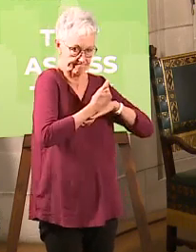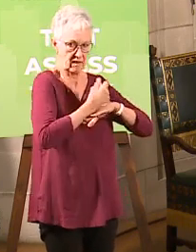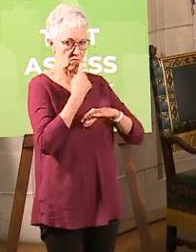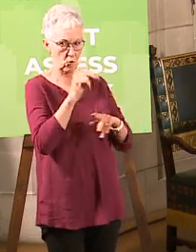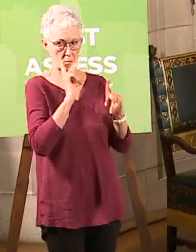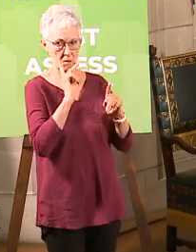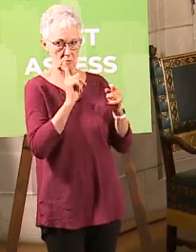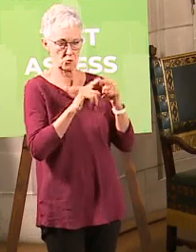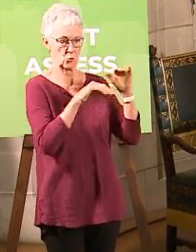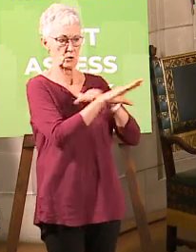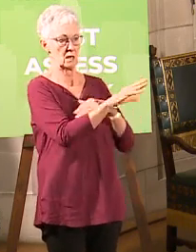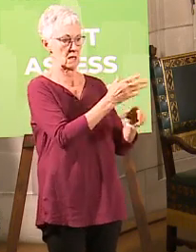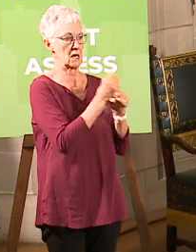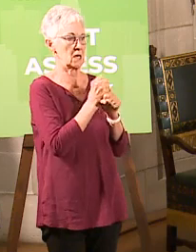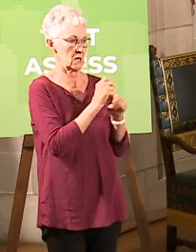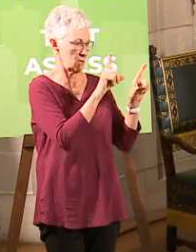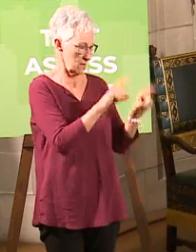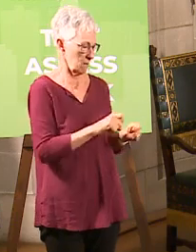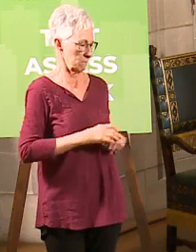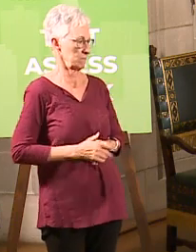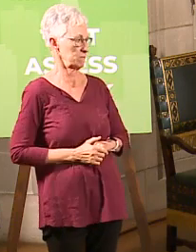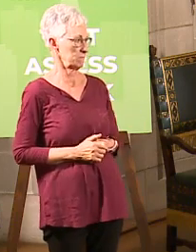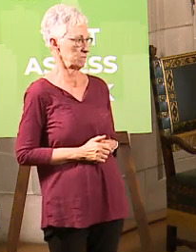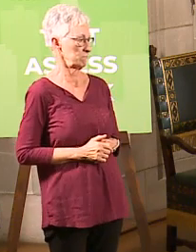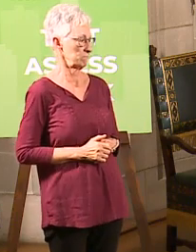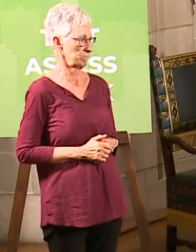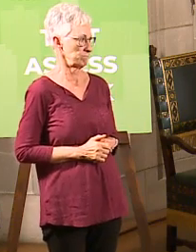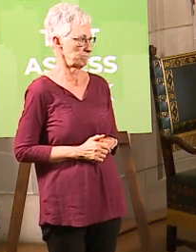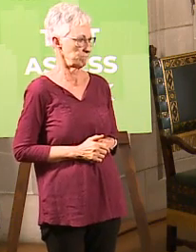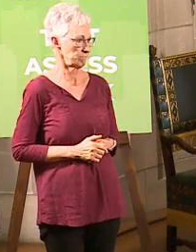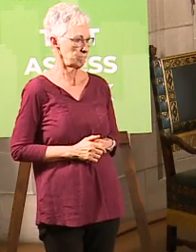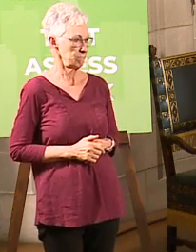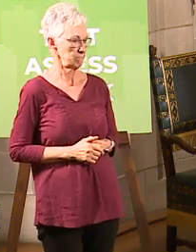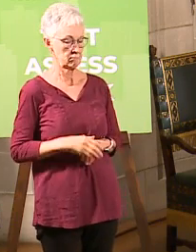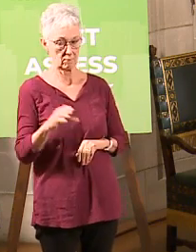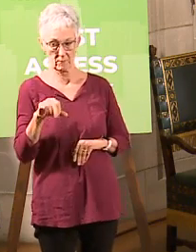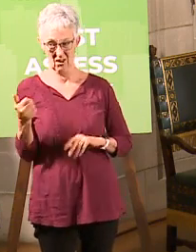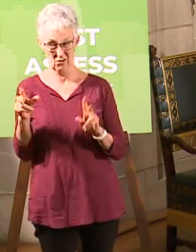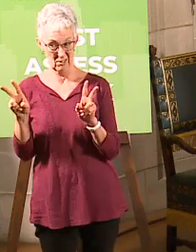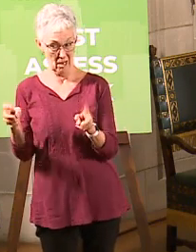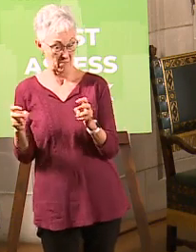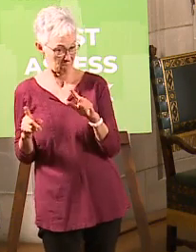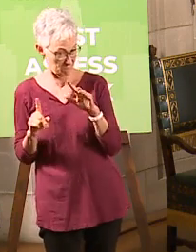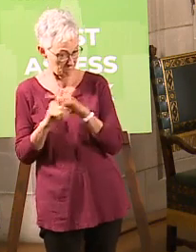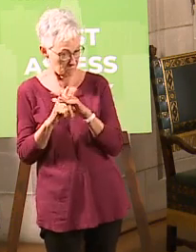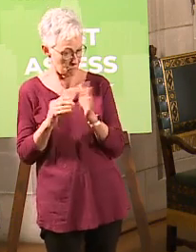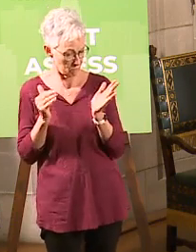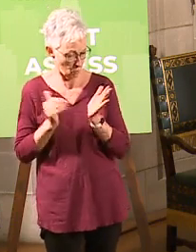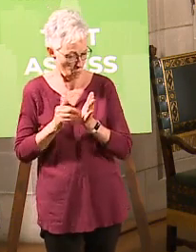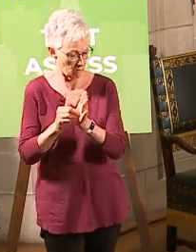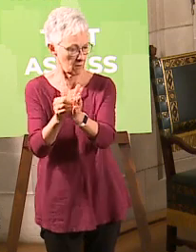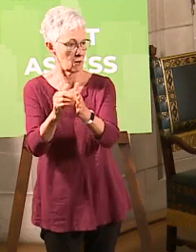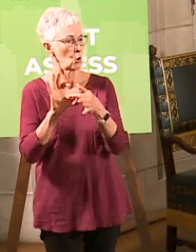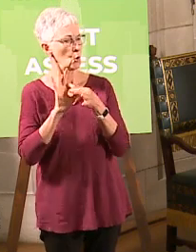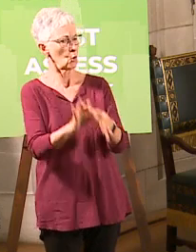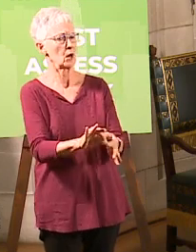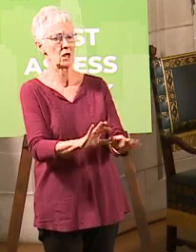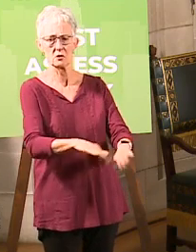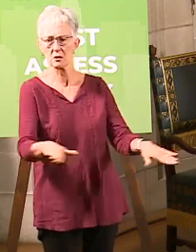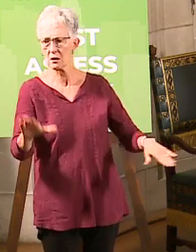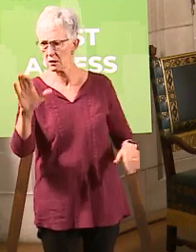Testing schedule for this week. We're going to be in Chadron, Alliance, Scottsbluff, Sidney, Broken Bow, Burwell, St. Paul, Valentine, O'Neill,